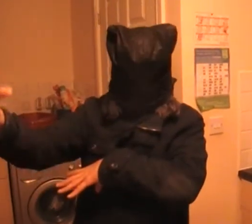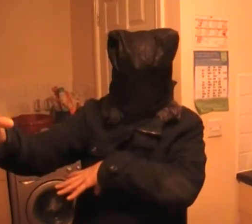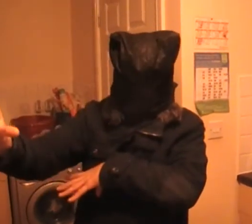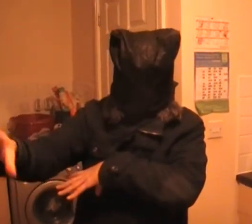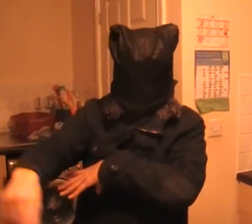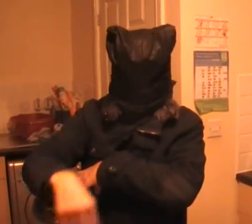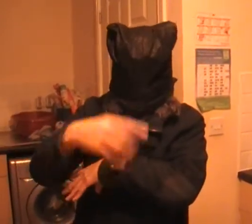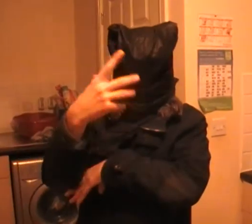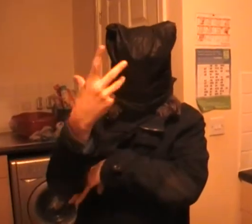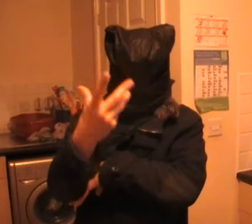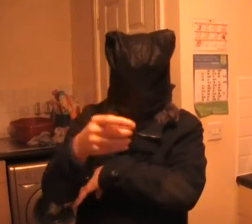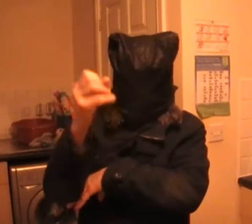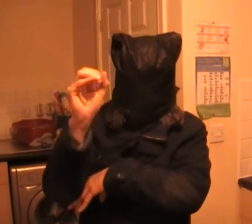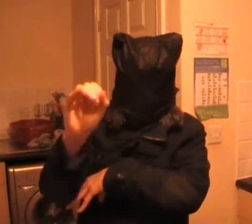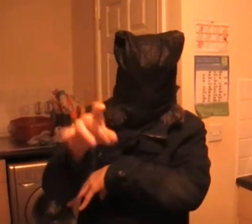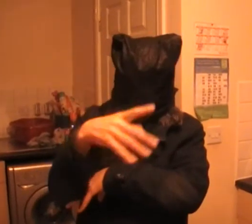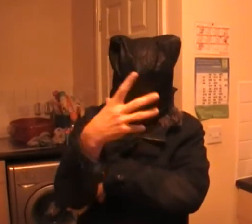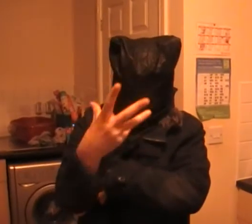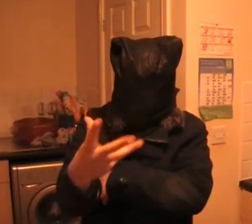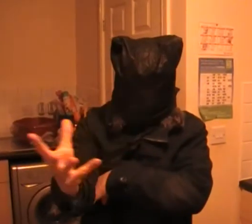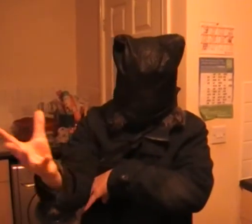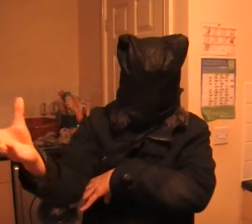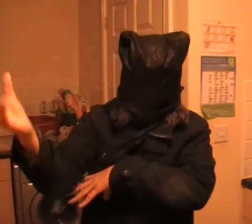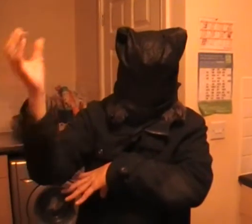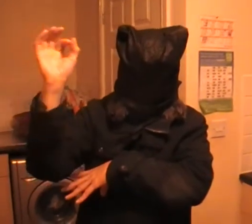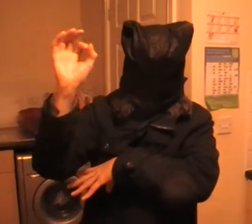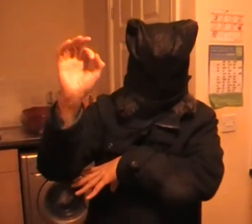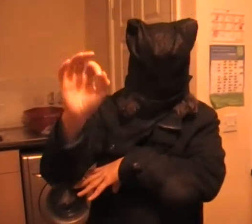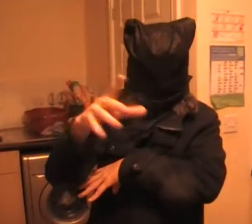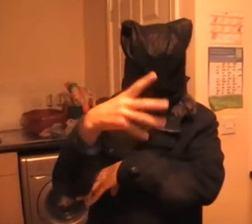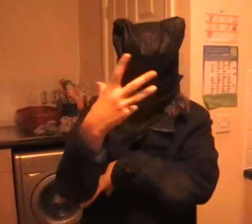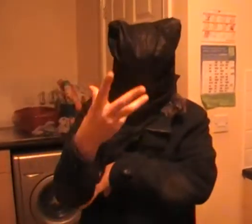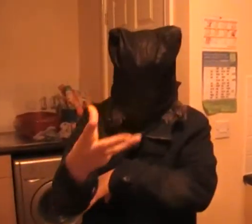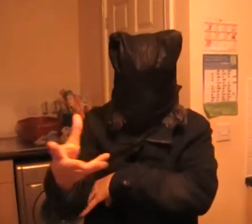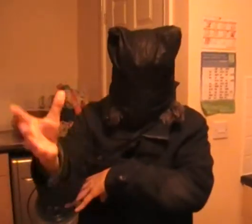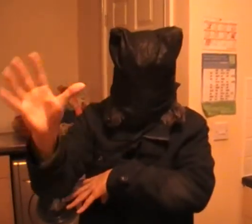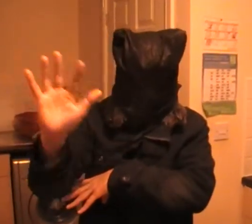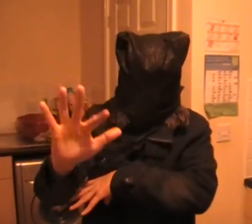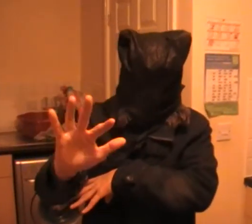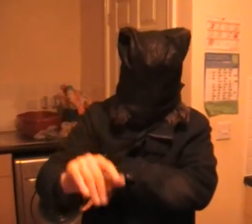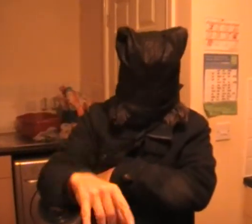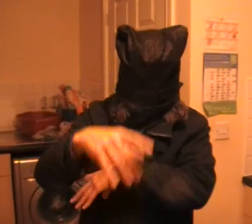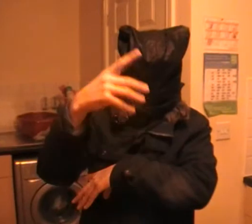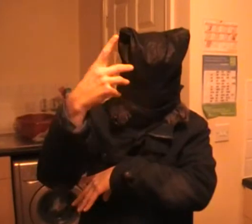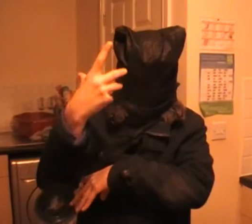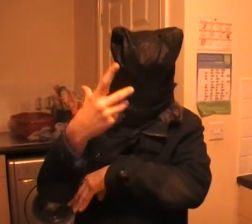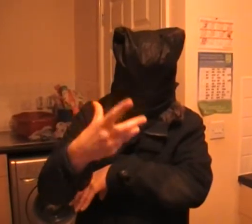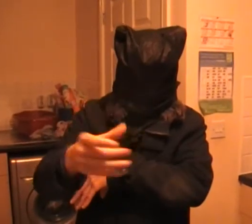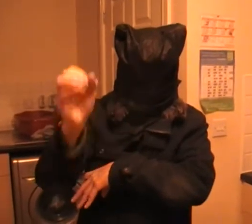soon, and a bar humbugs, and that is the end of the year. And